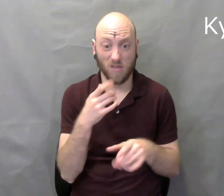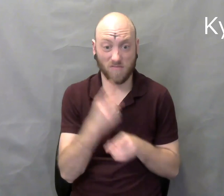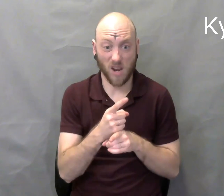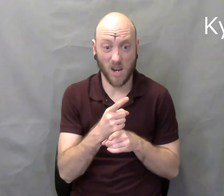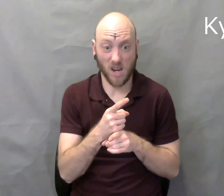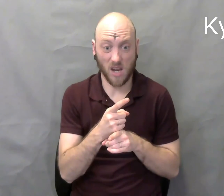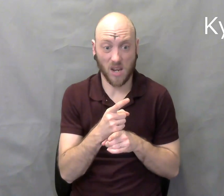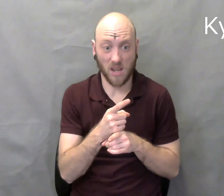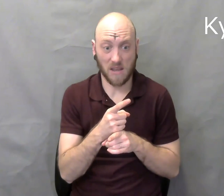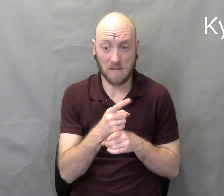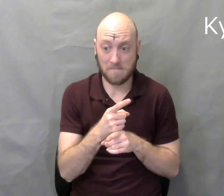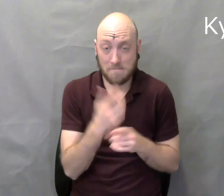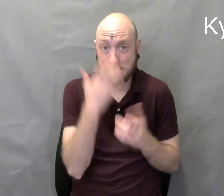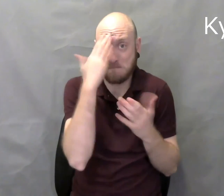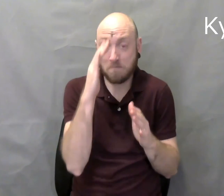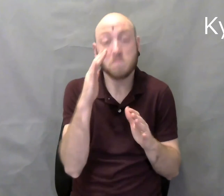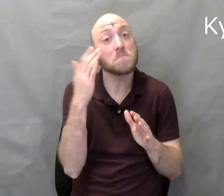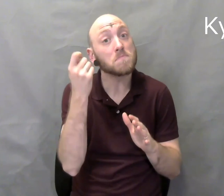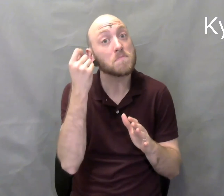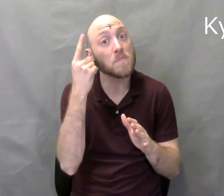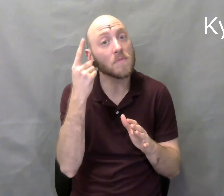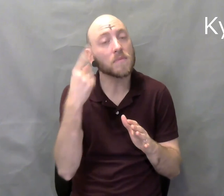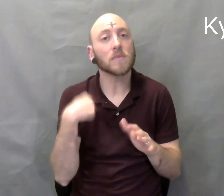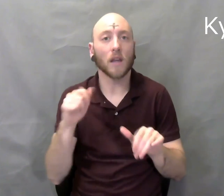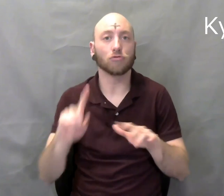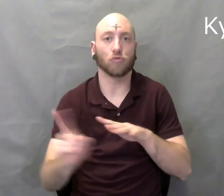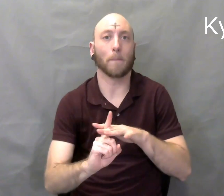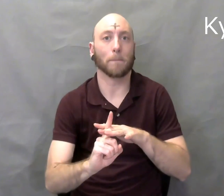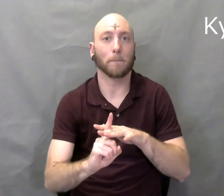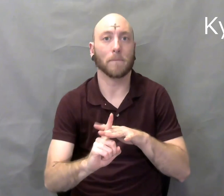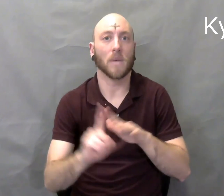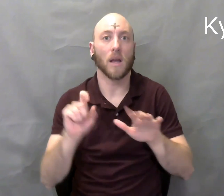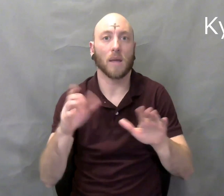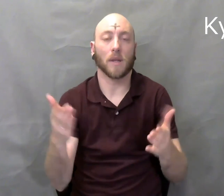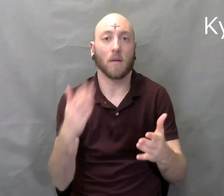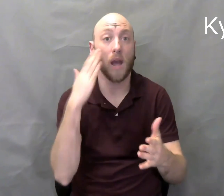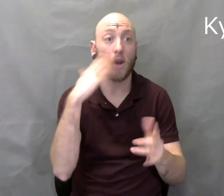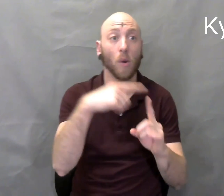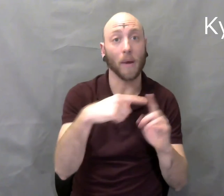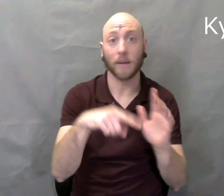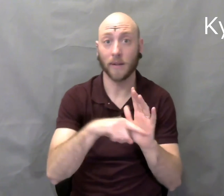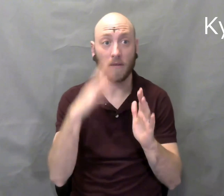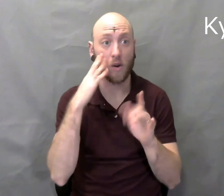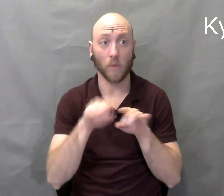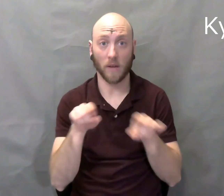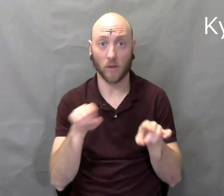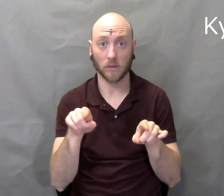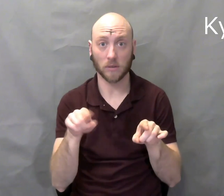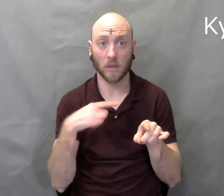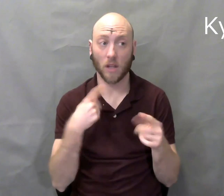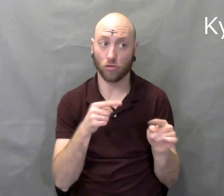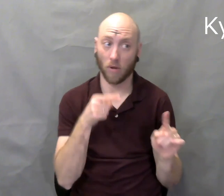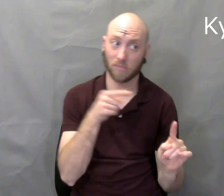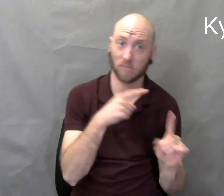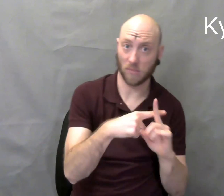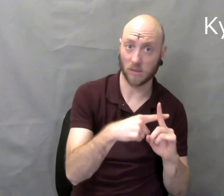I can show up for it. And I know the difference between positive and negative now. And I try to do the positive things in my